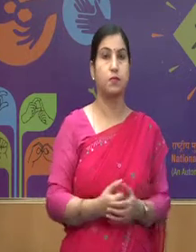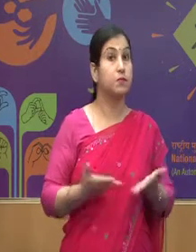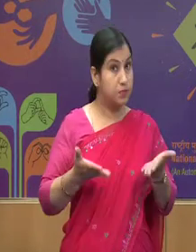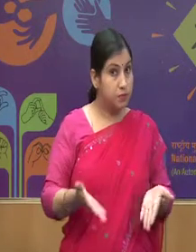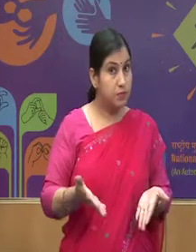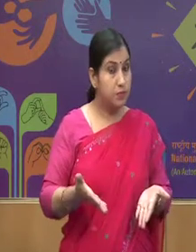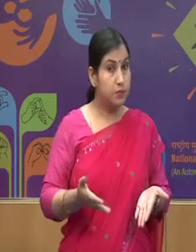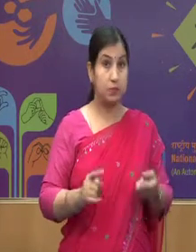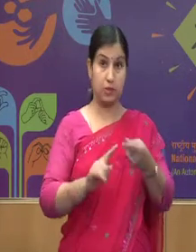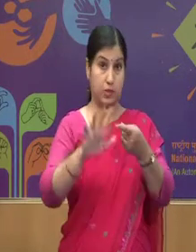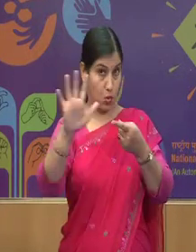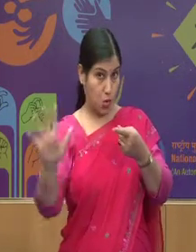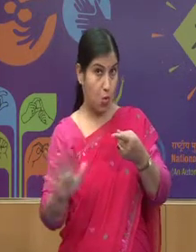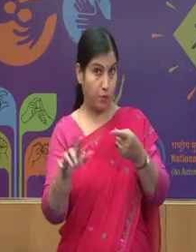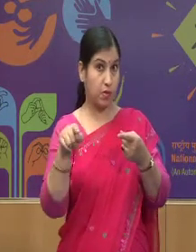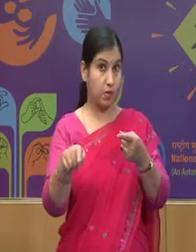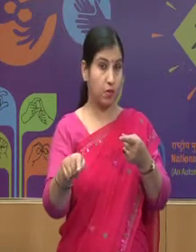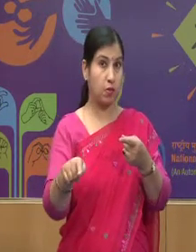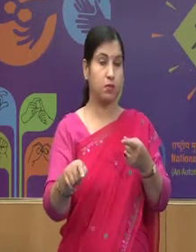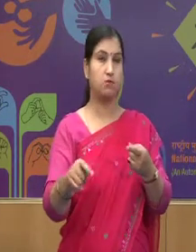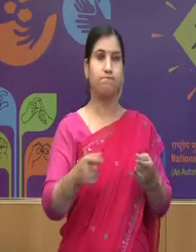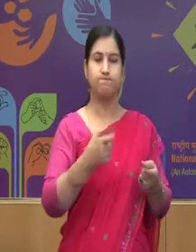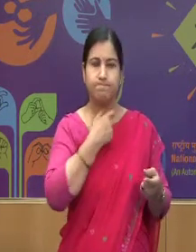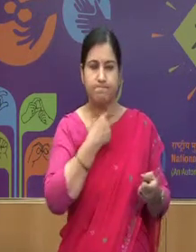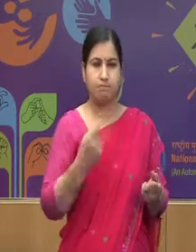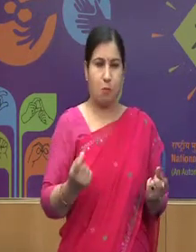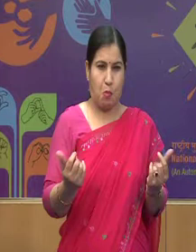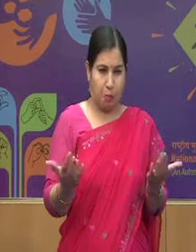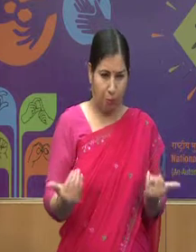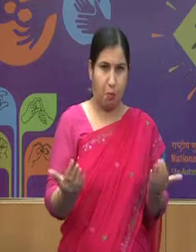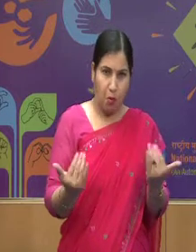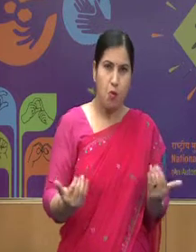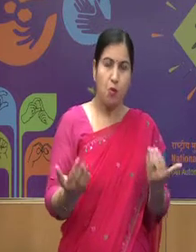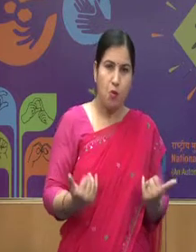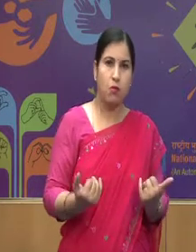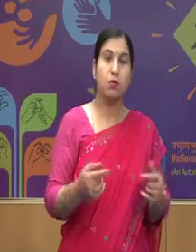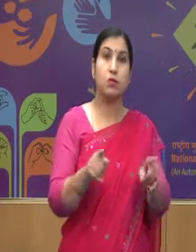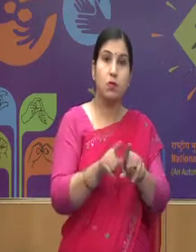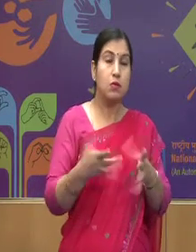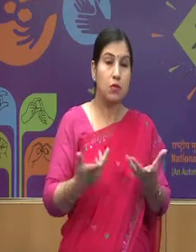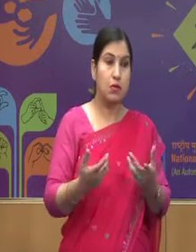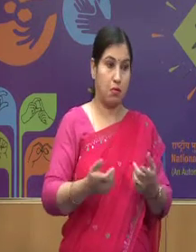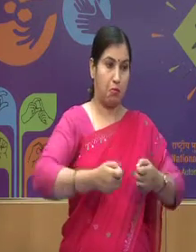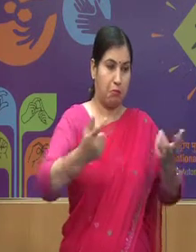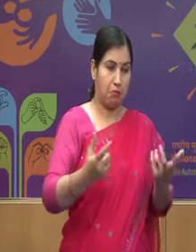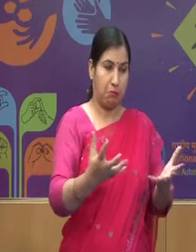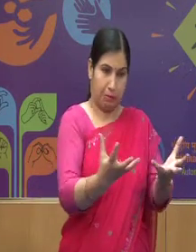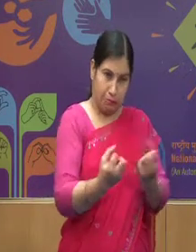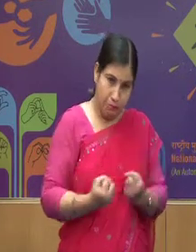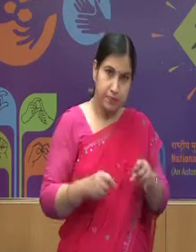Thus, Europeans became greedy to occupy the wealth and